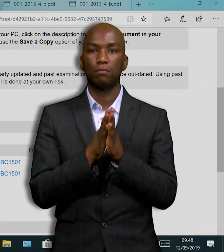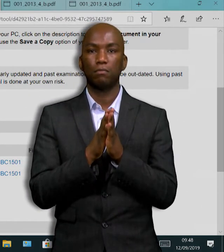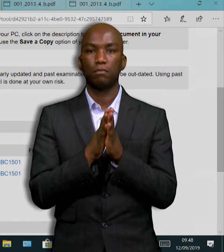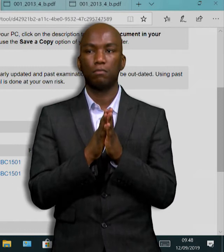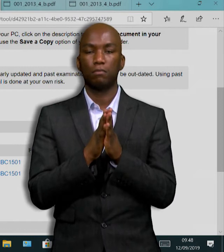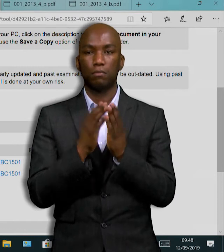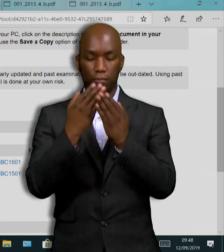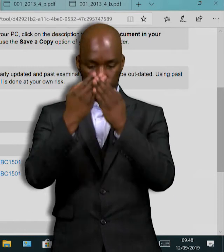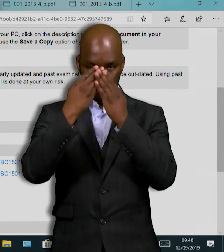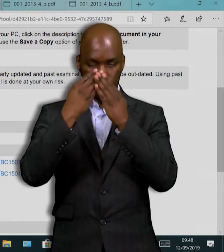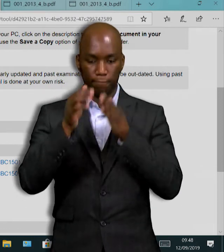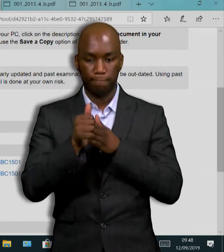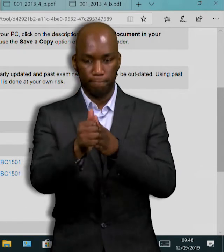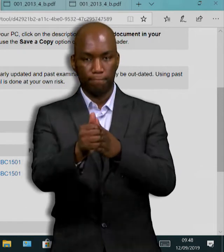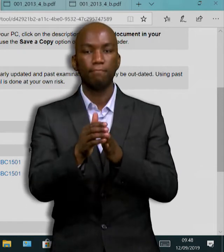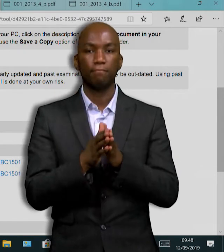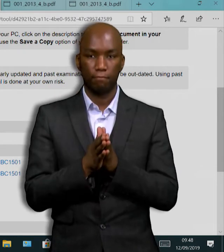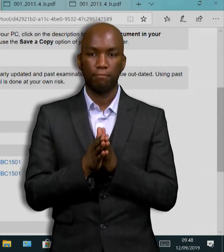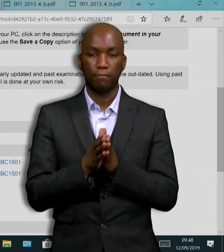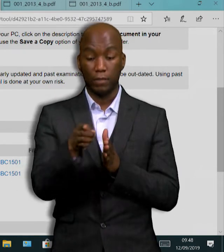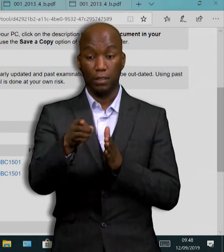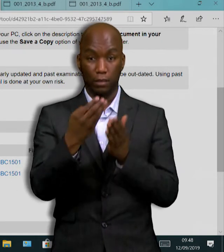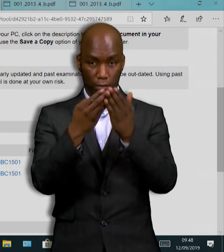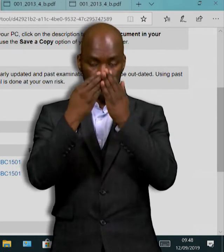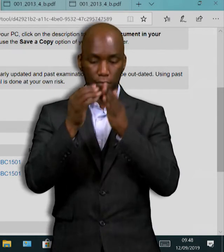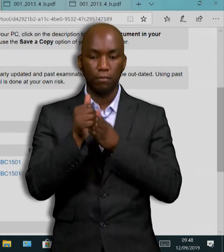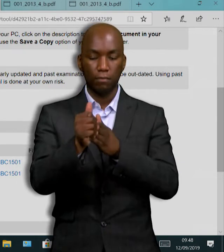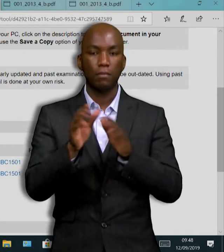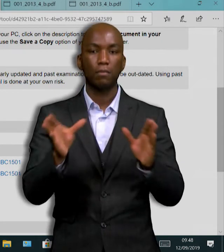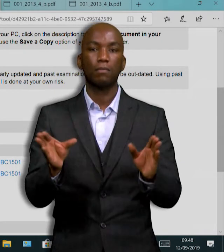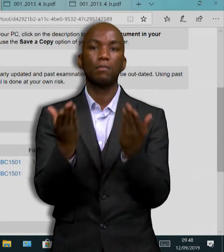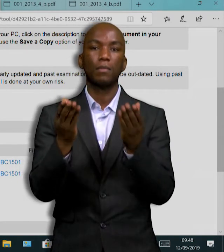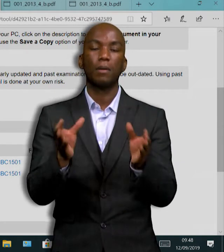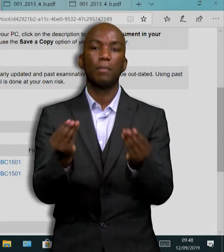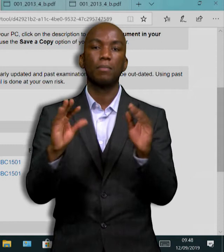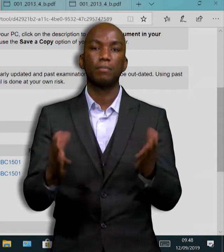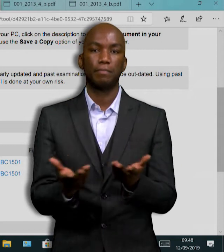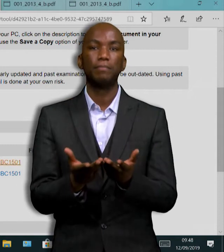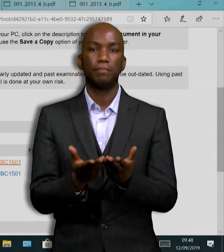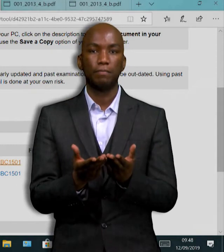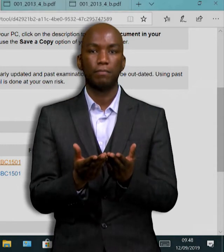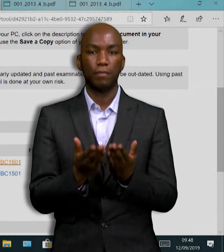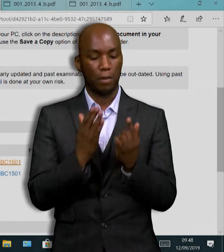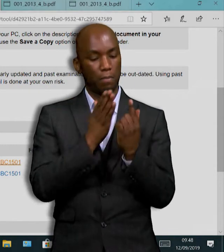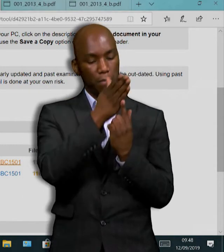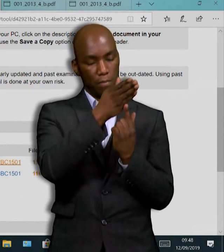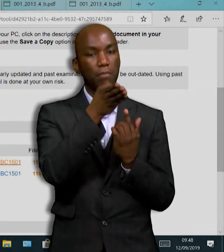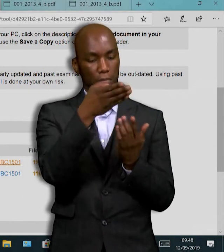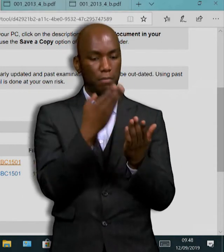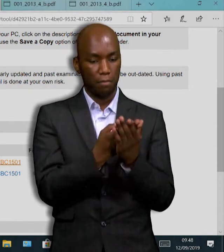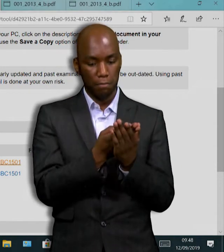your study guide, which you can obtain by clicking on the link like this.